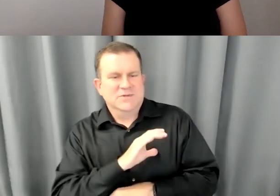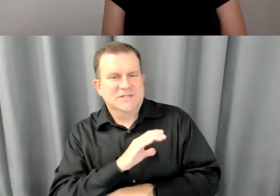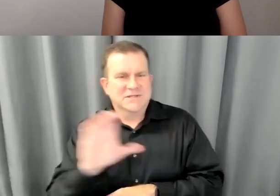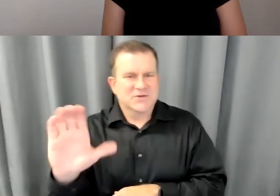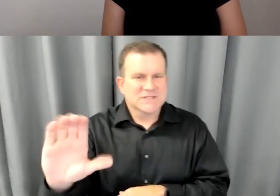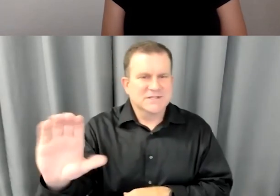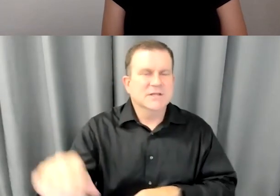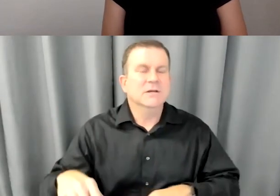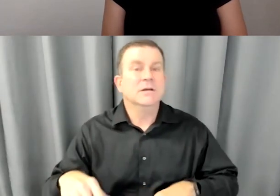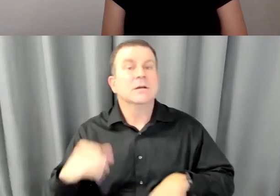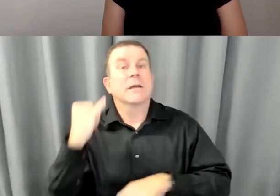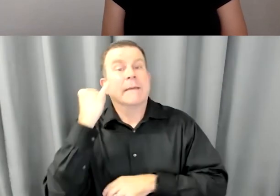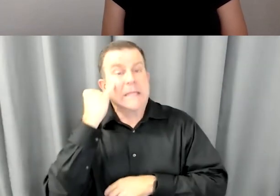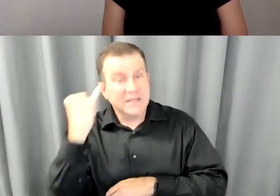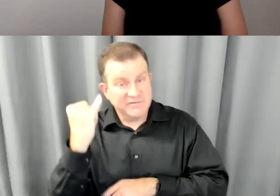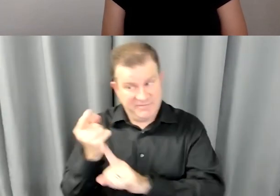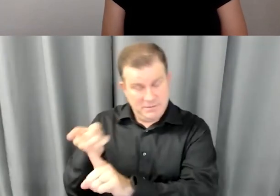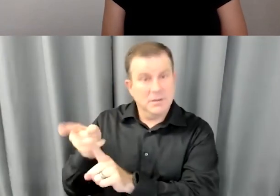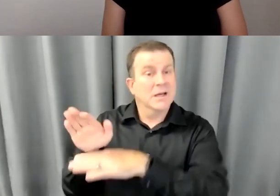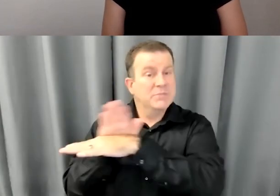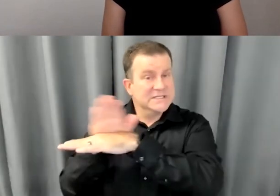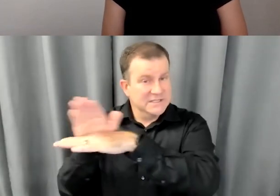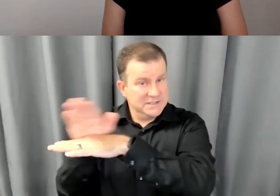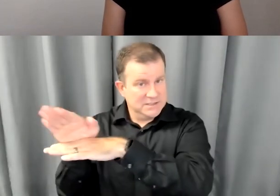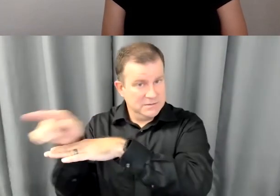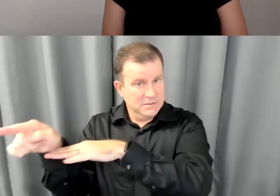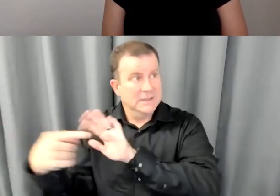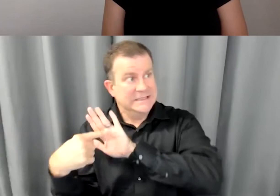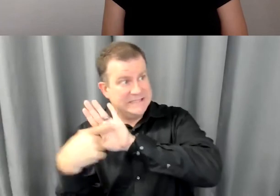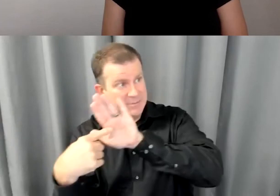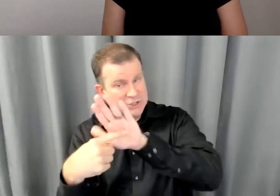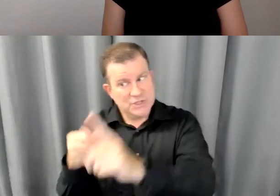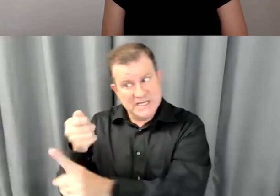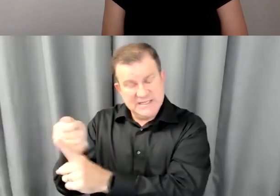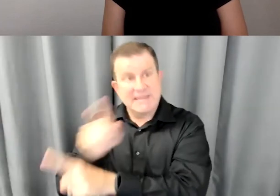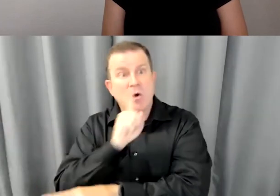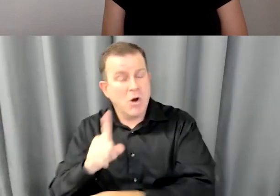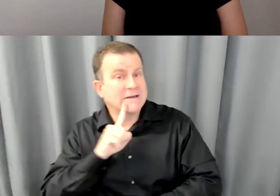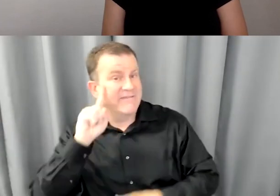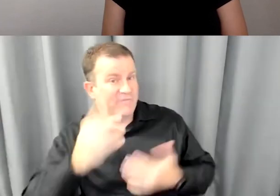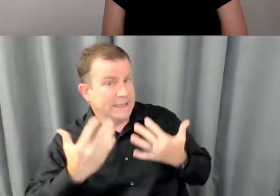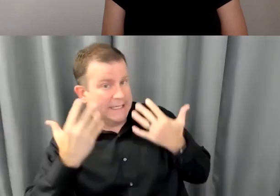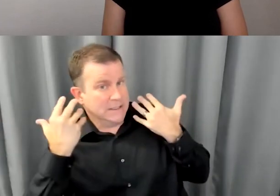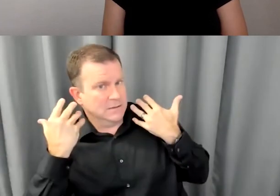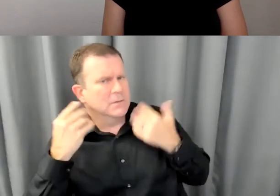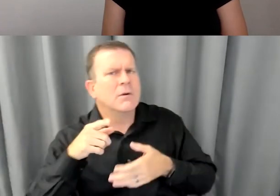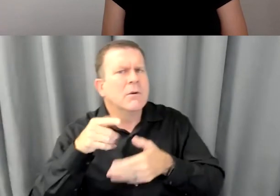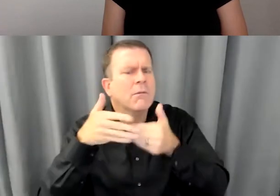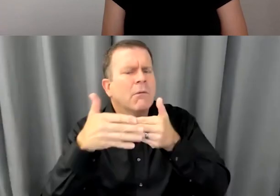So Christy and Christie, if a business demonstrates that they are deaf